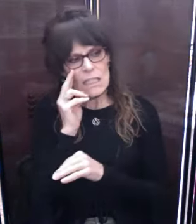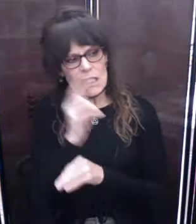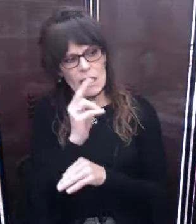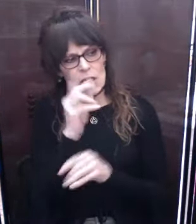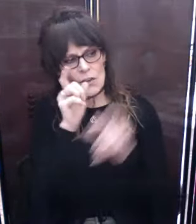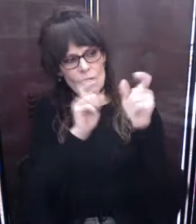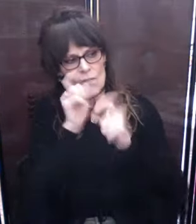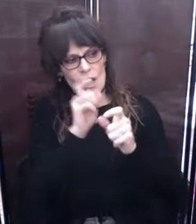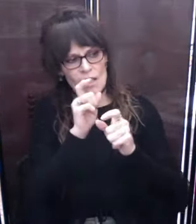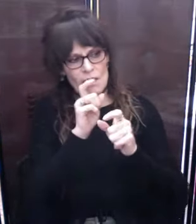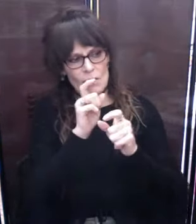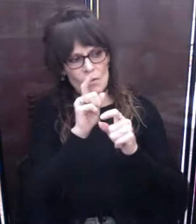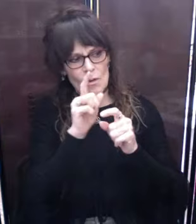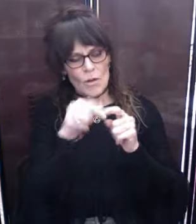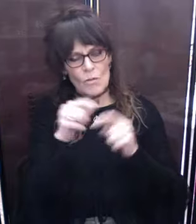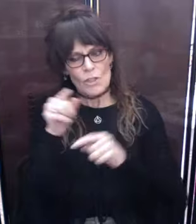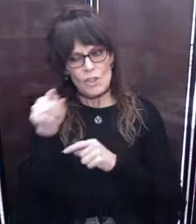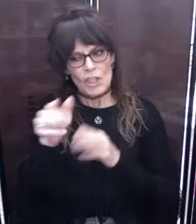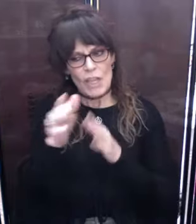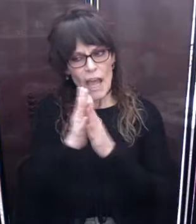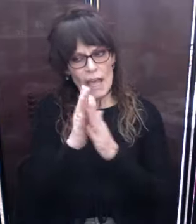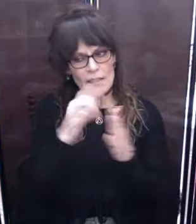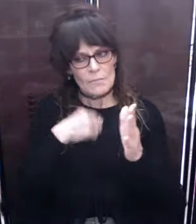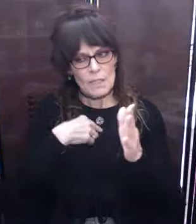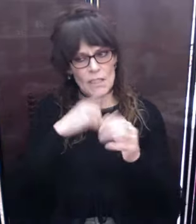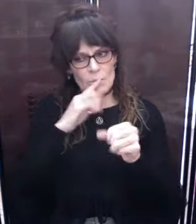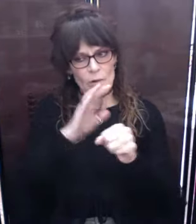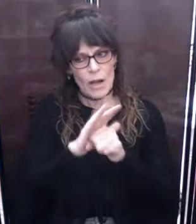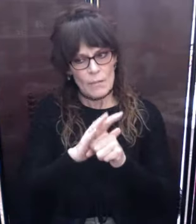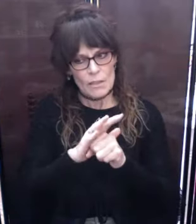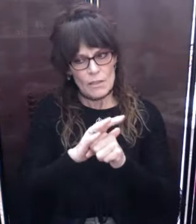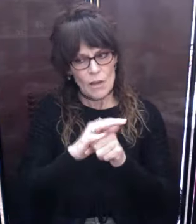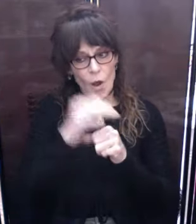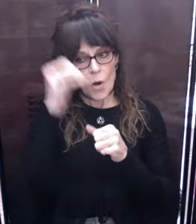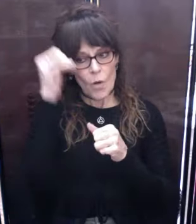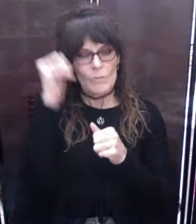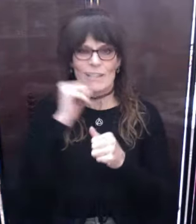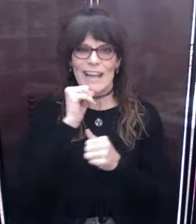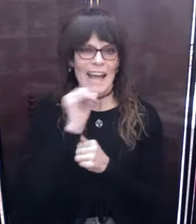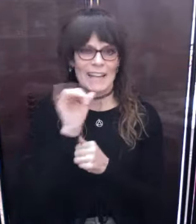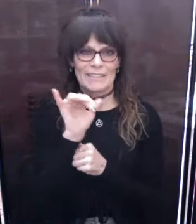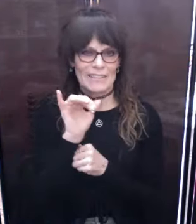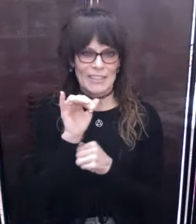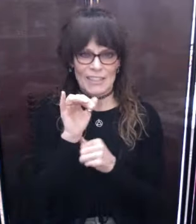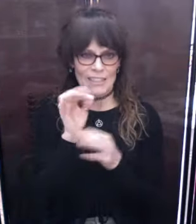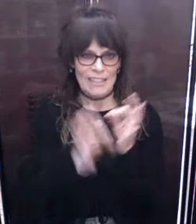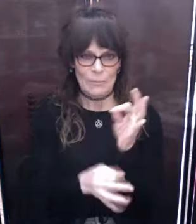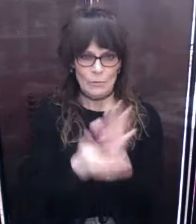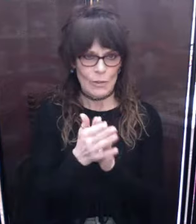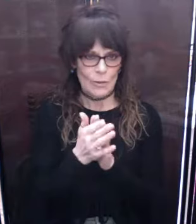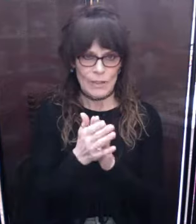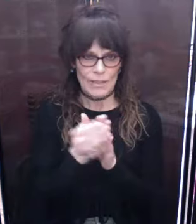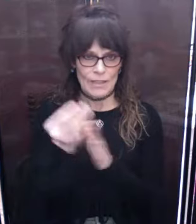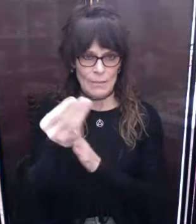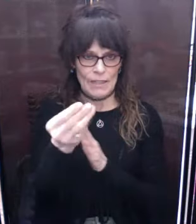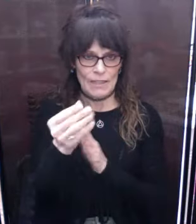this, that this was not a, hey, remember to pick up milk on the way home. It wasn't that kind of thing. I knew I was making